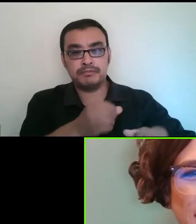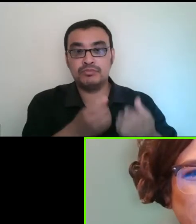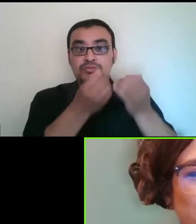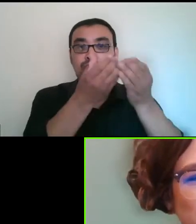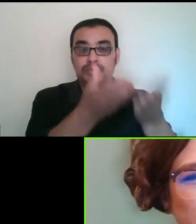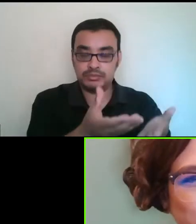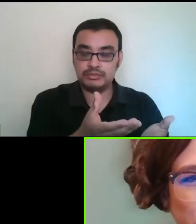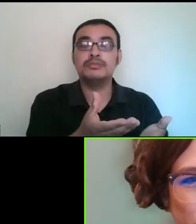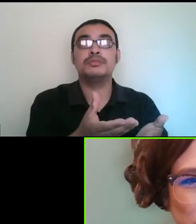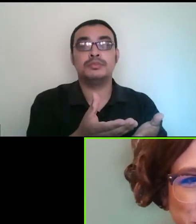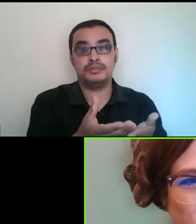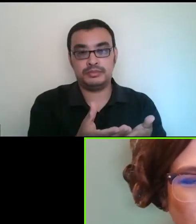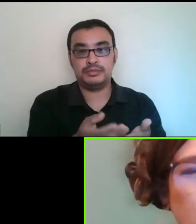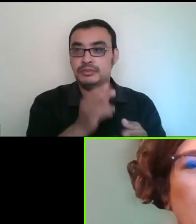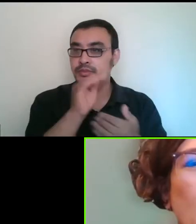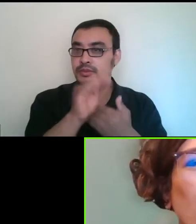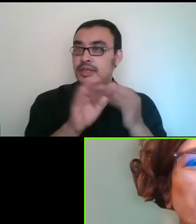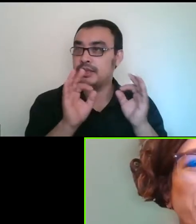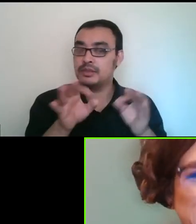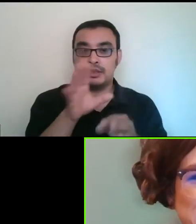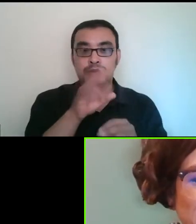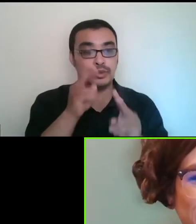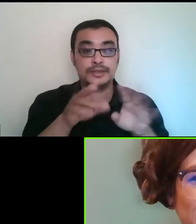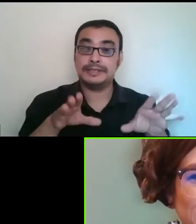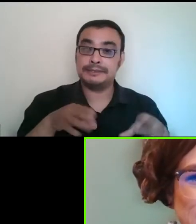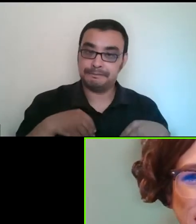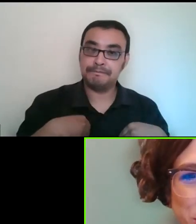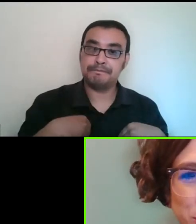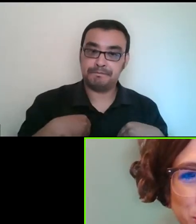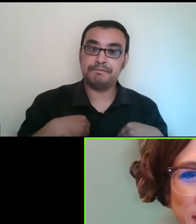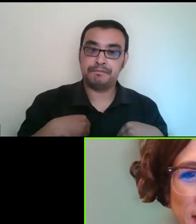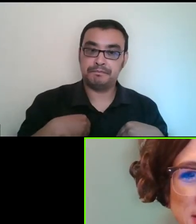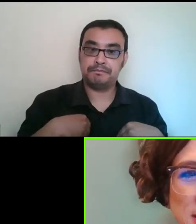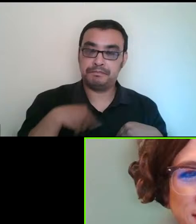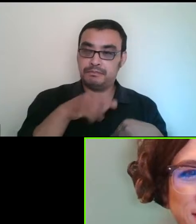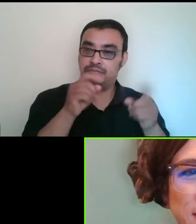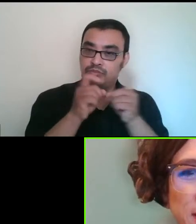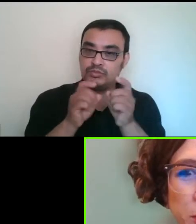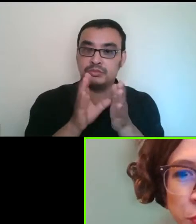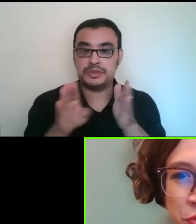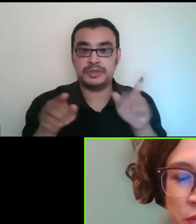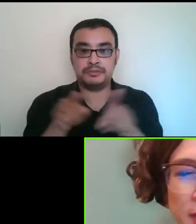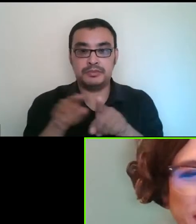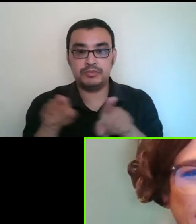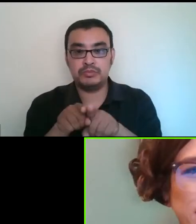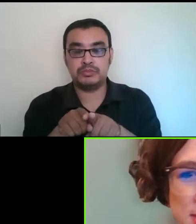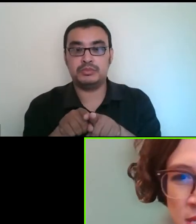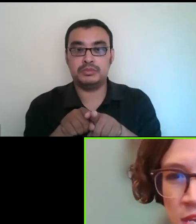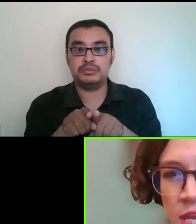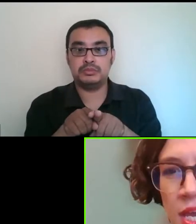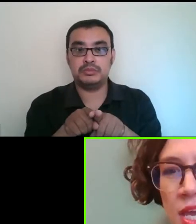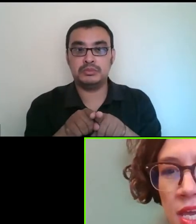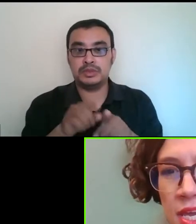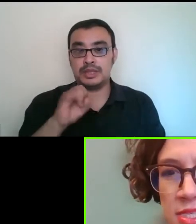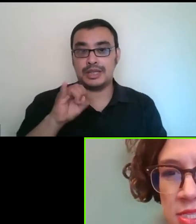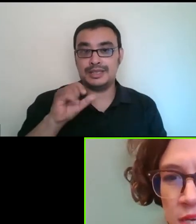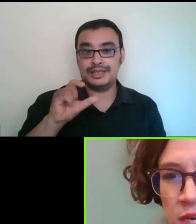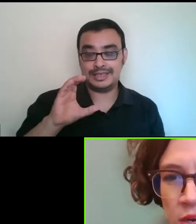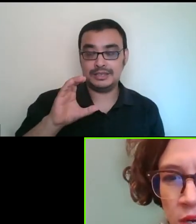definitely agree that what emerged from this discussion today is that the youth in ILC